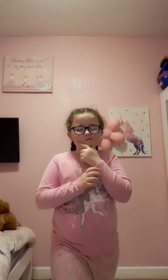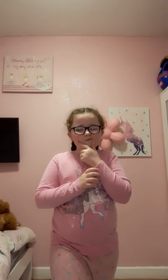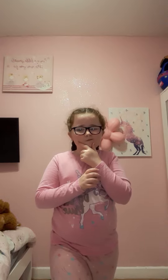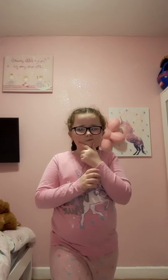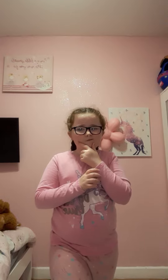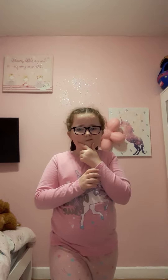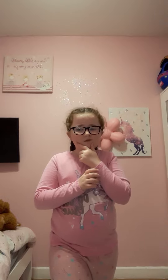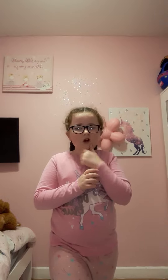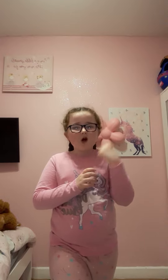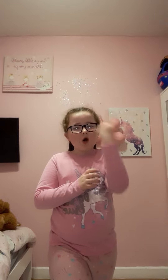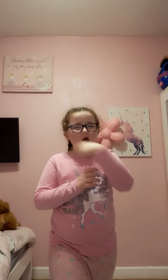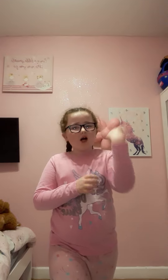clock